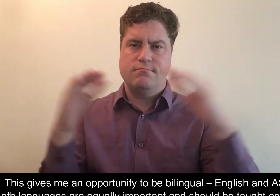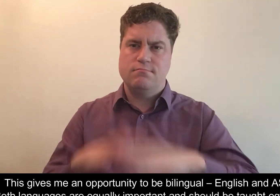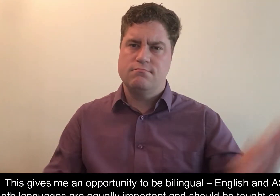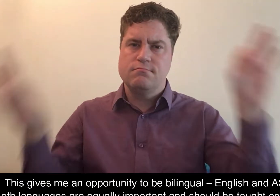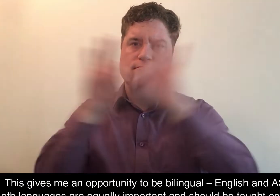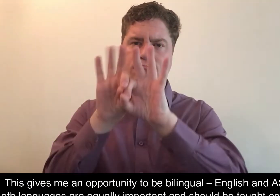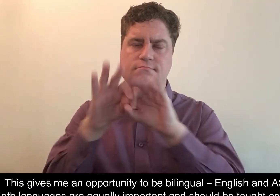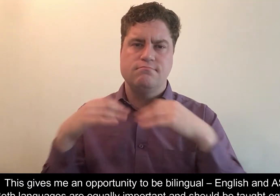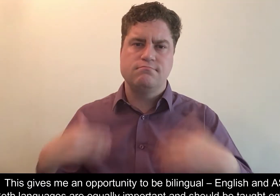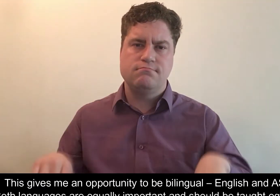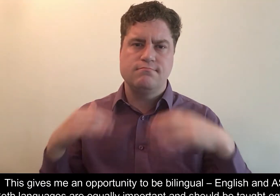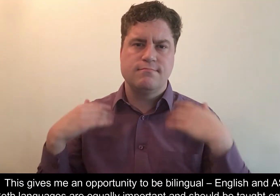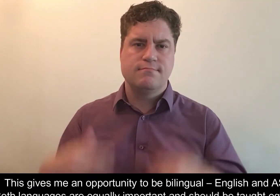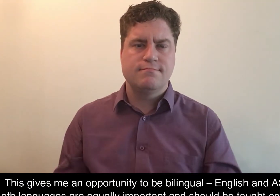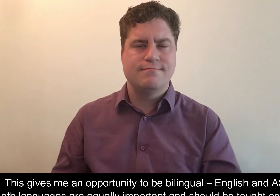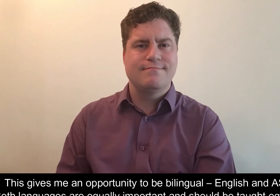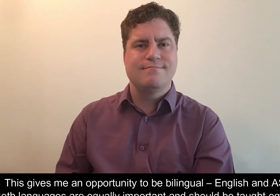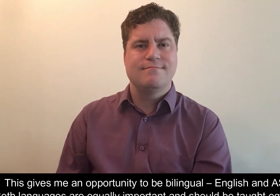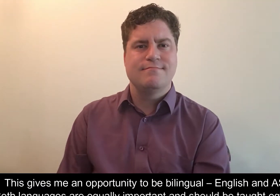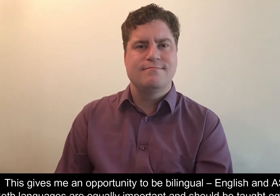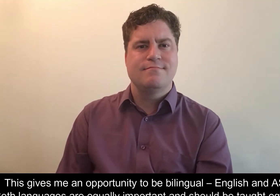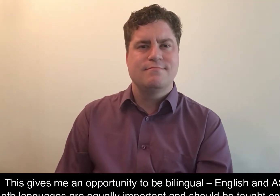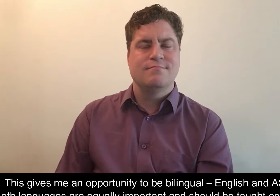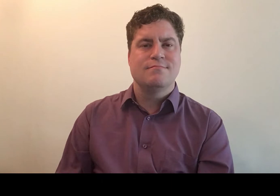both, equally as important.